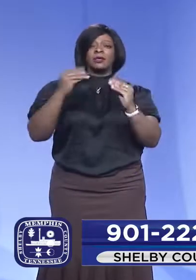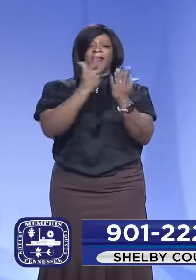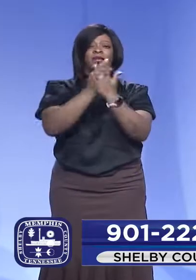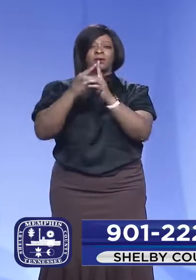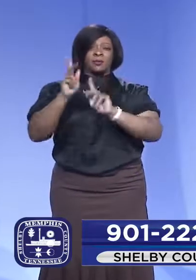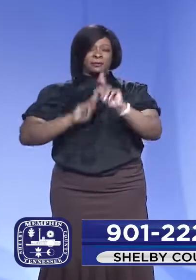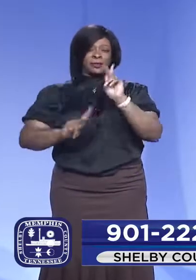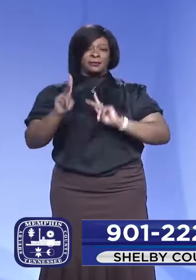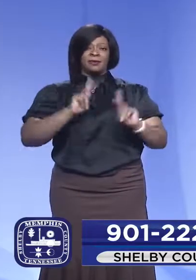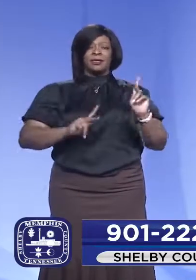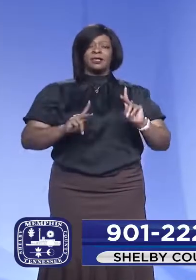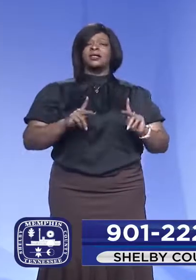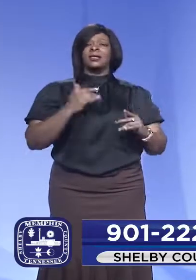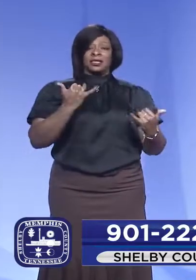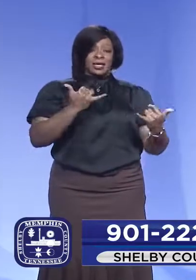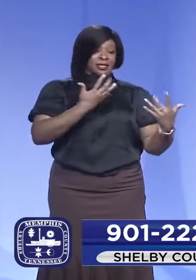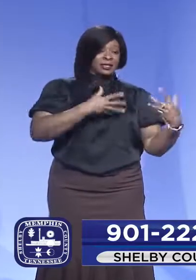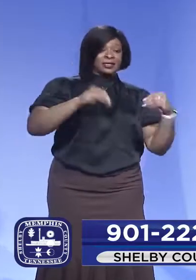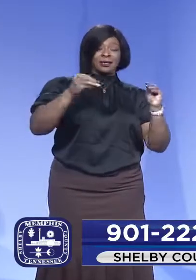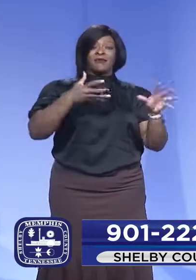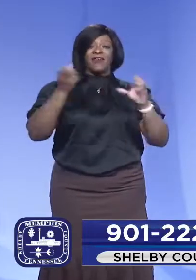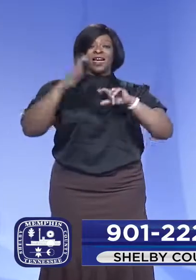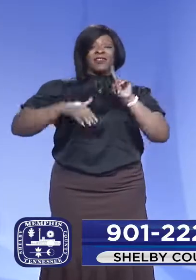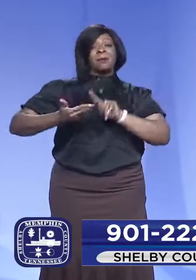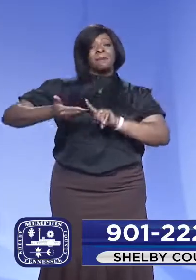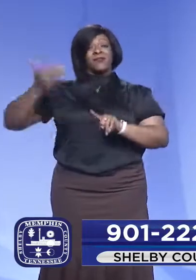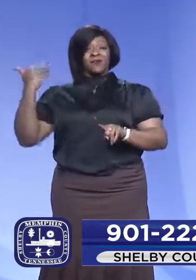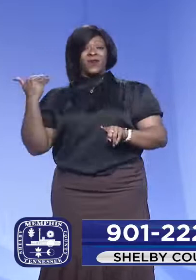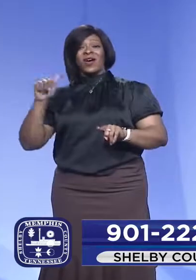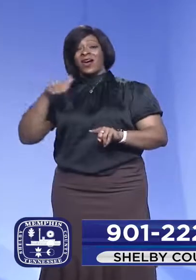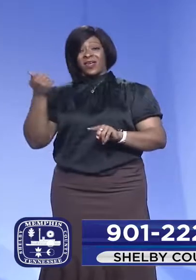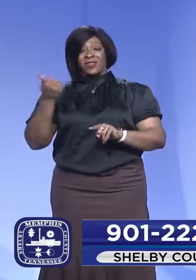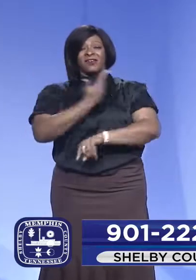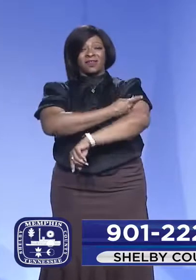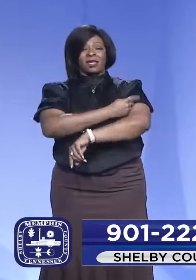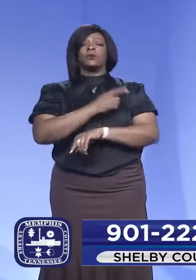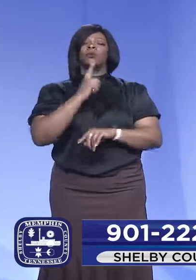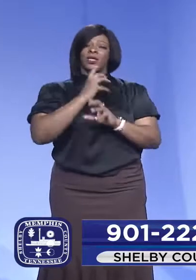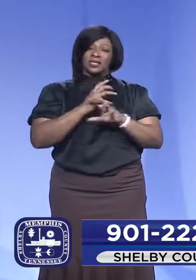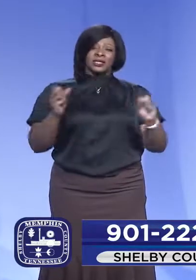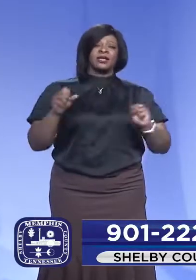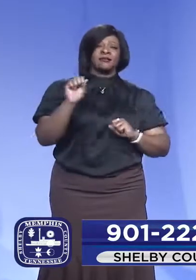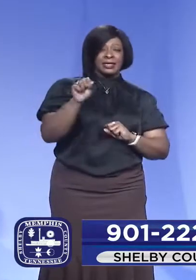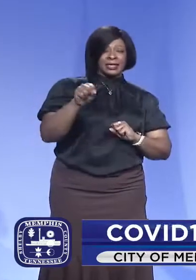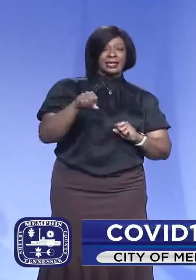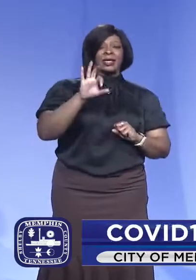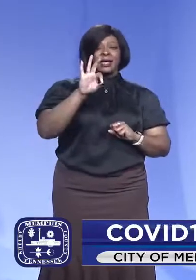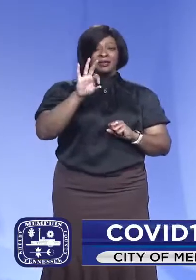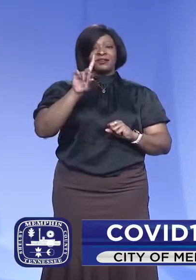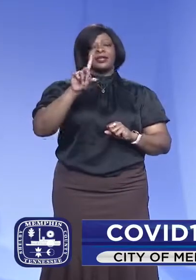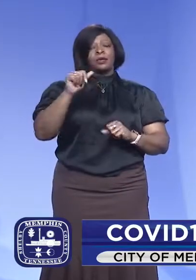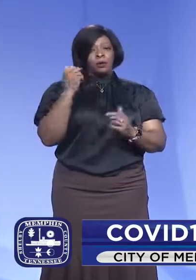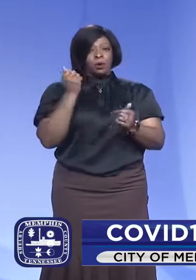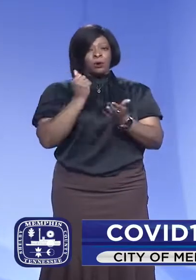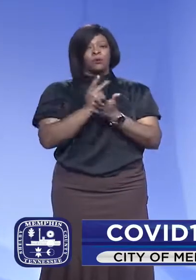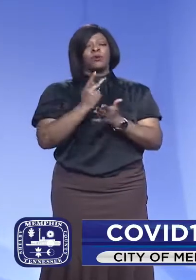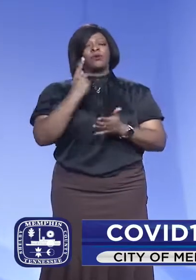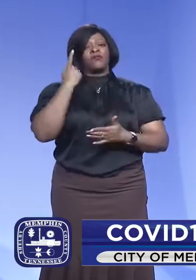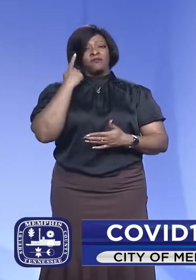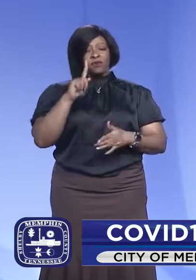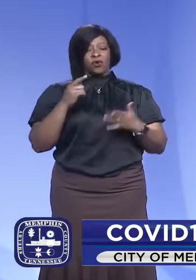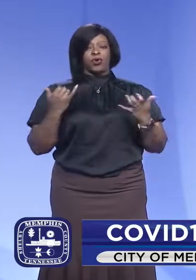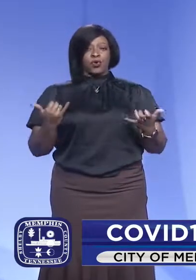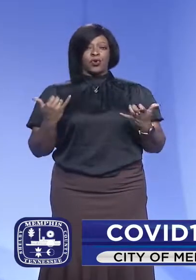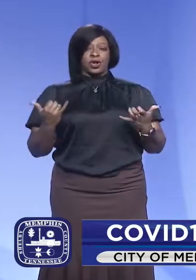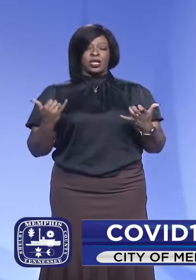while this has come to market quicker than most vaccines, it is safe, and the FDA has approved it for its